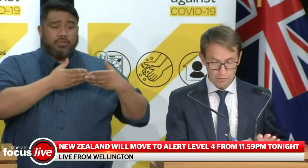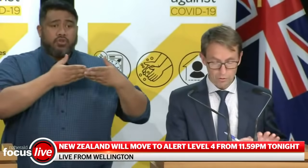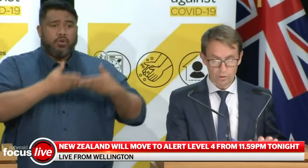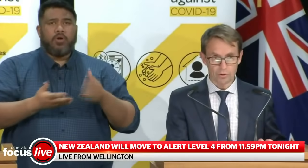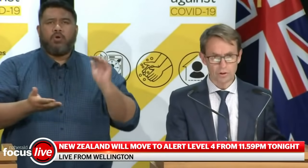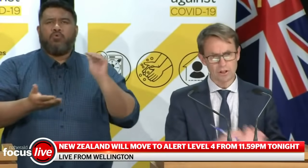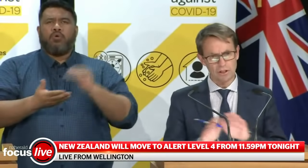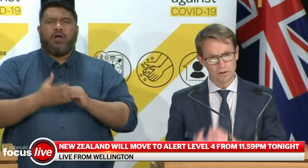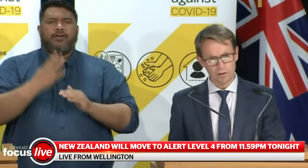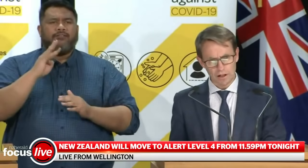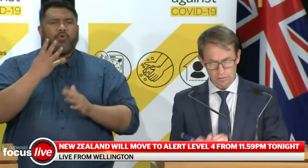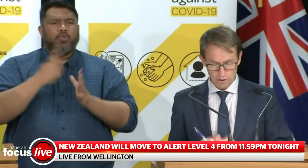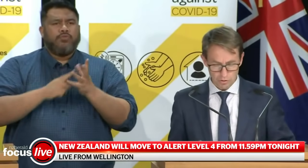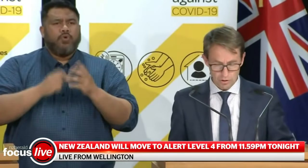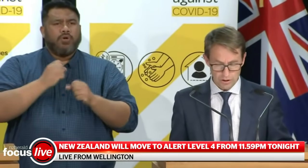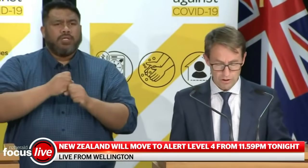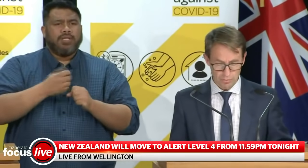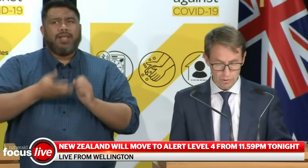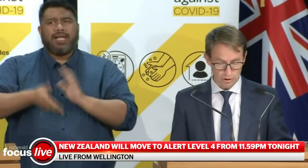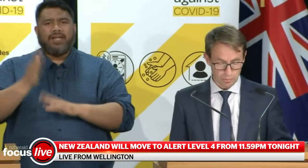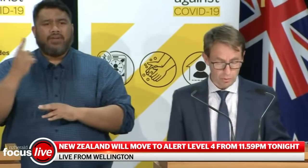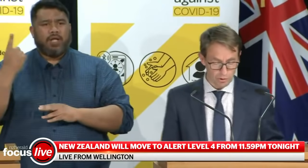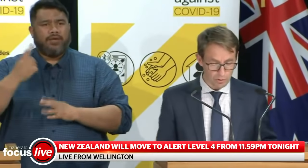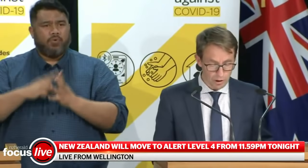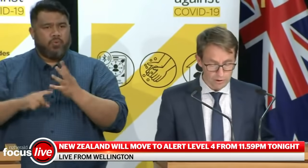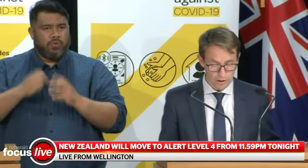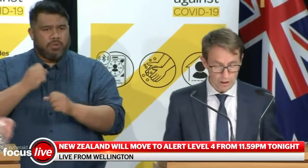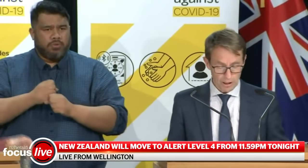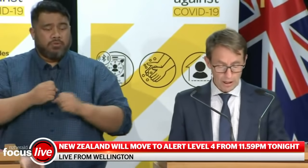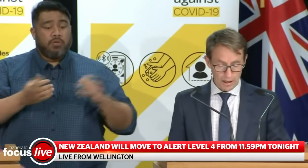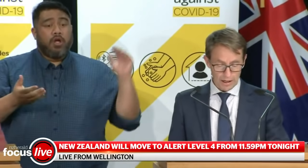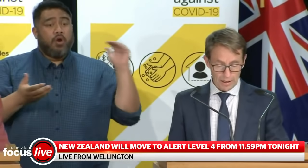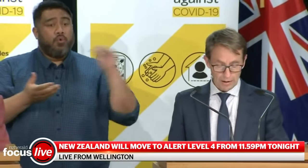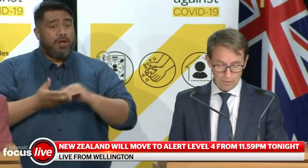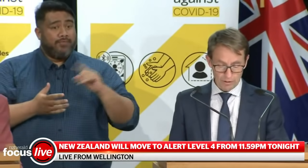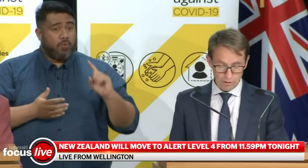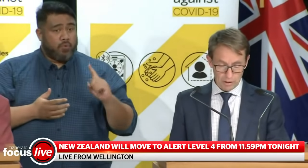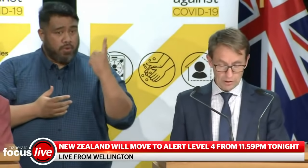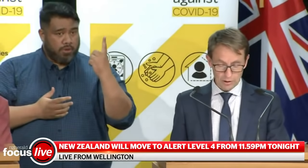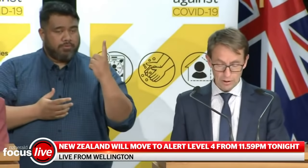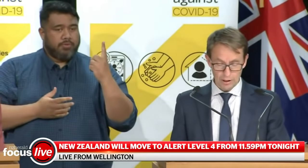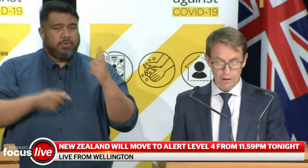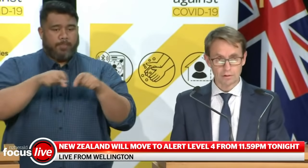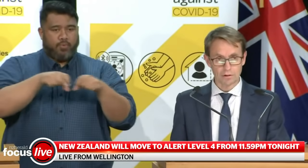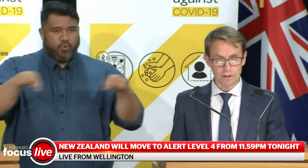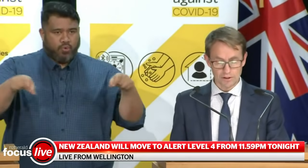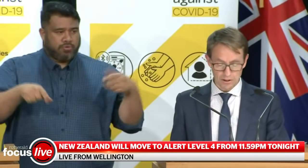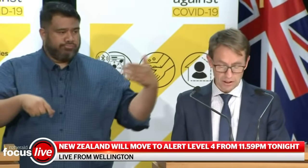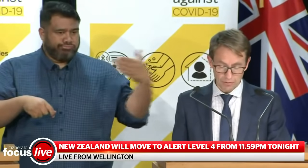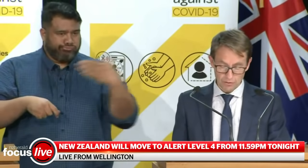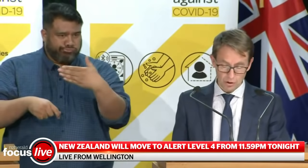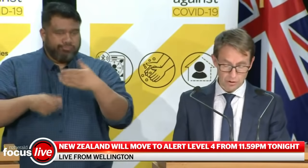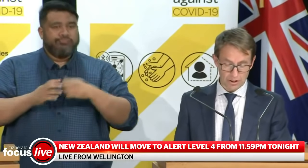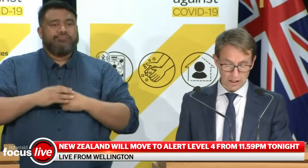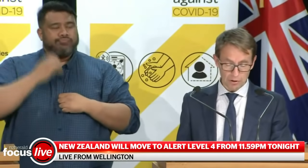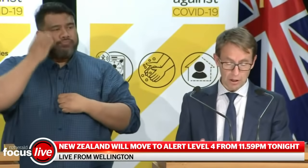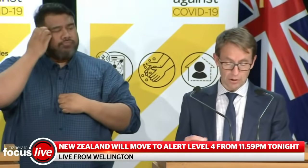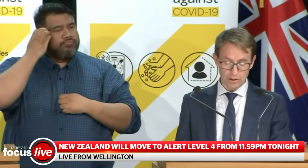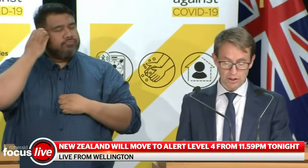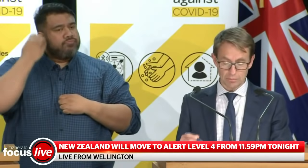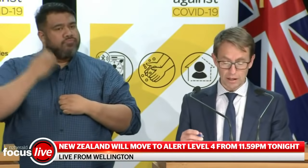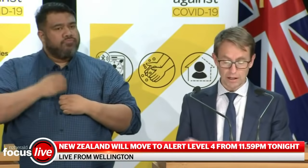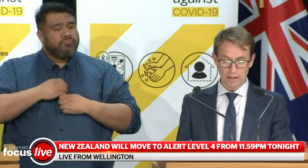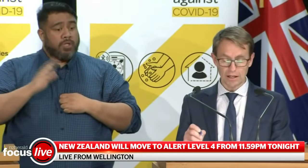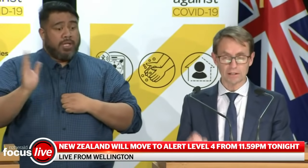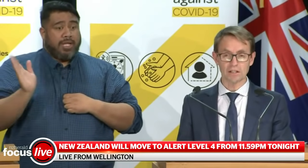on the 4th of August, left on the 11th of August. It berthed at the Port of Auckland. Everyone, the NZDF have told us that everyone